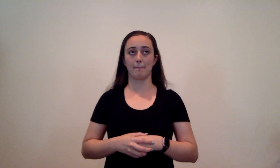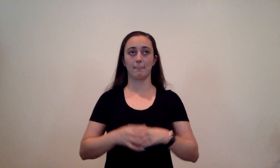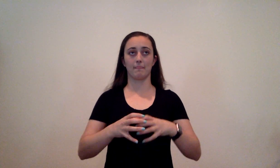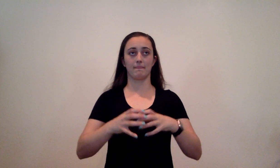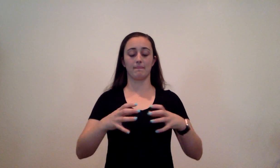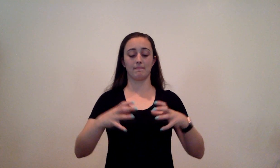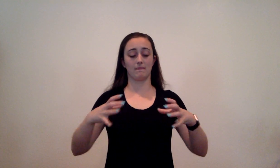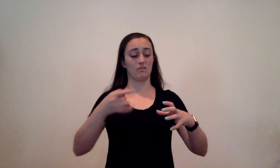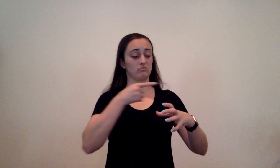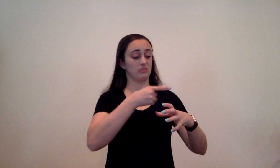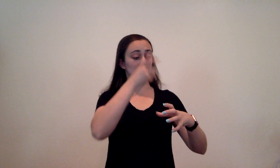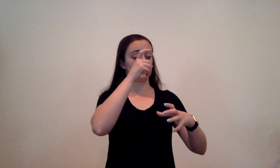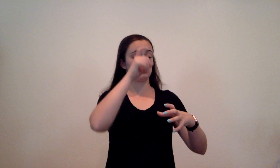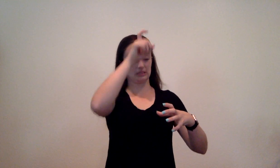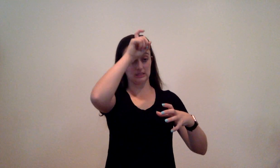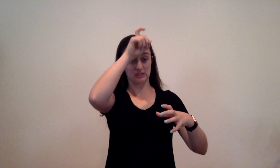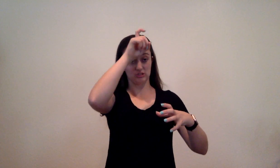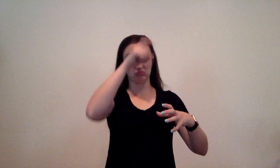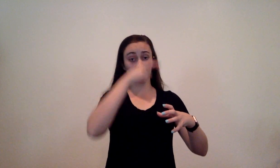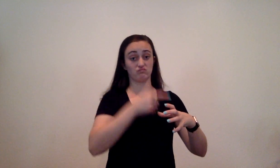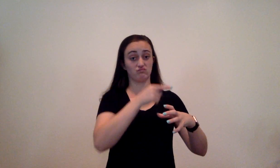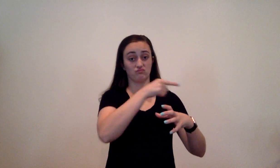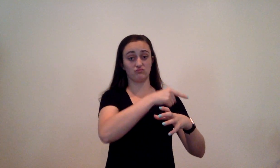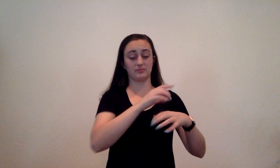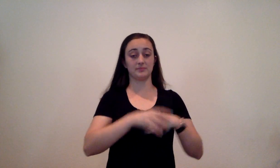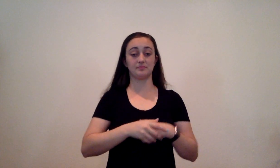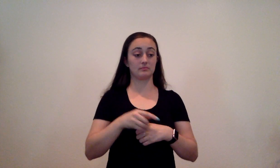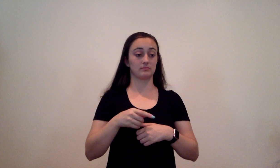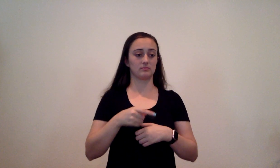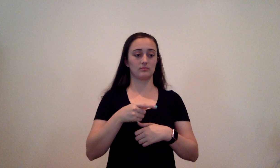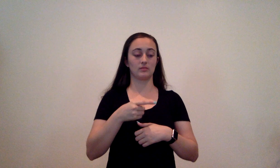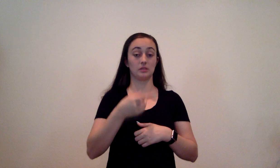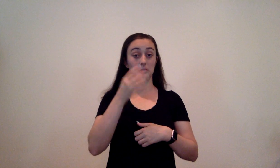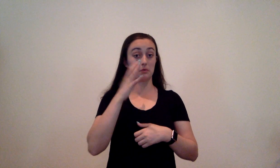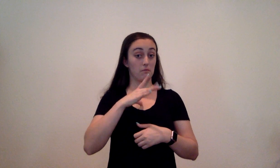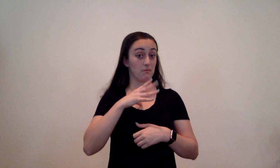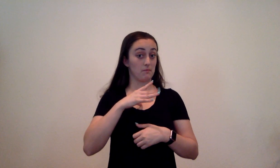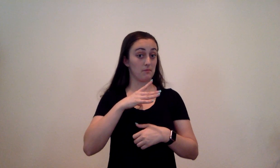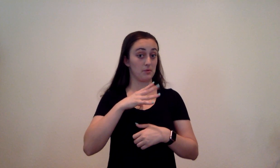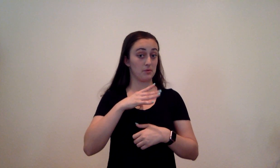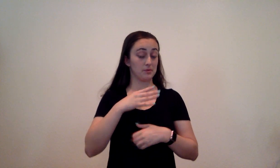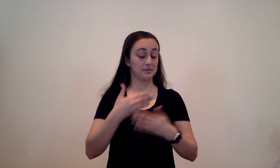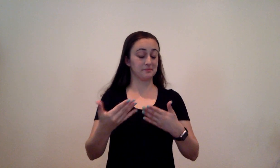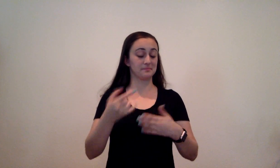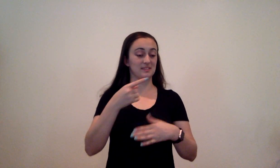Want to know something cool? He never lost one battle. Never lost one battle! Wow!